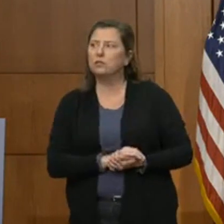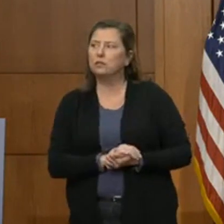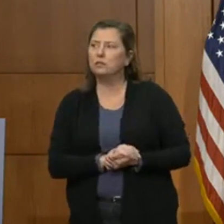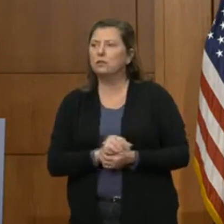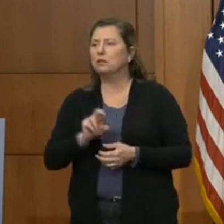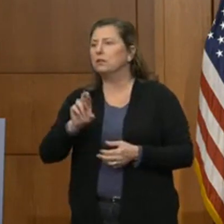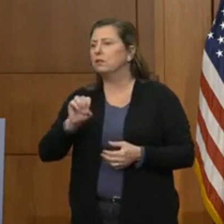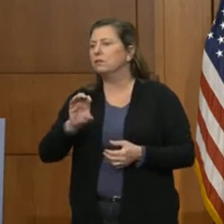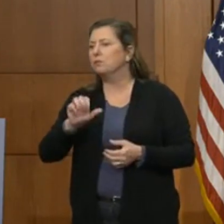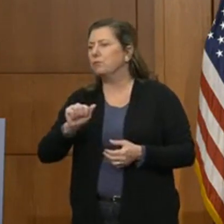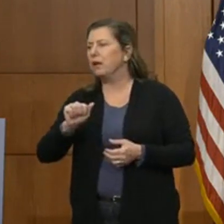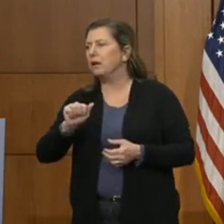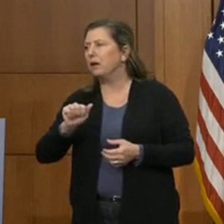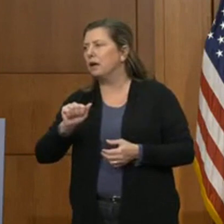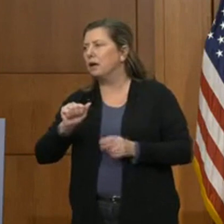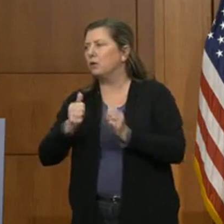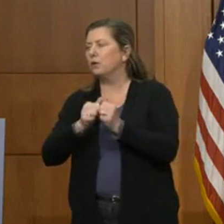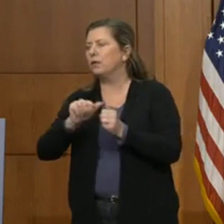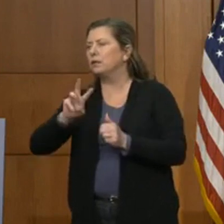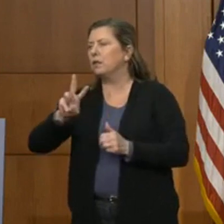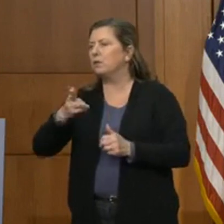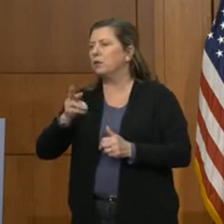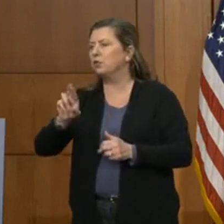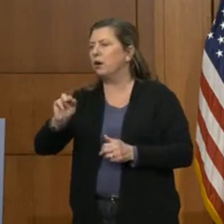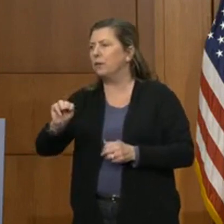Rebecca Feldhouse-Adams with WHRO.